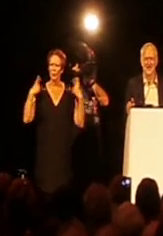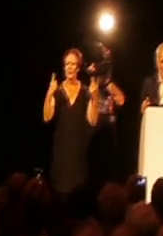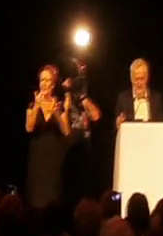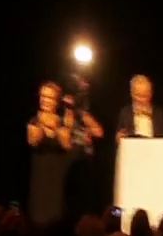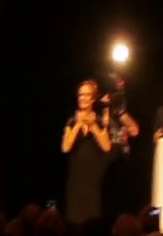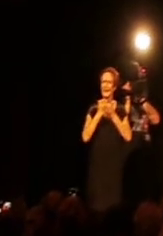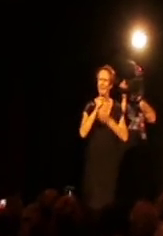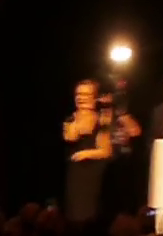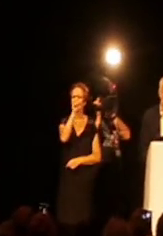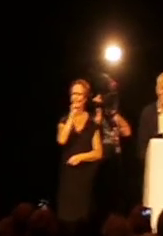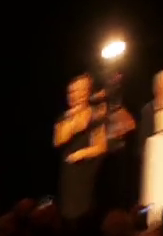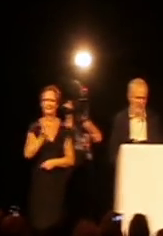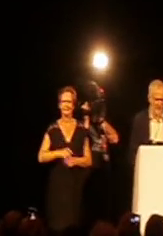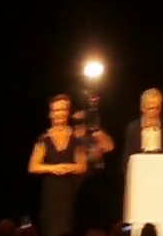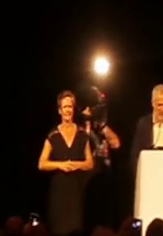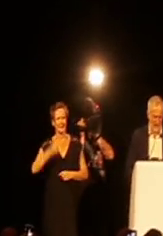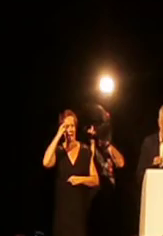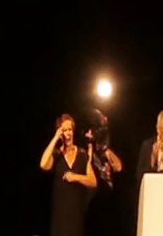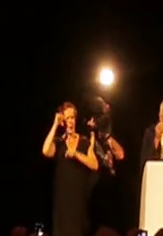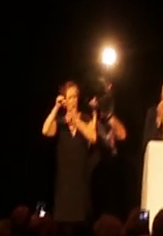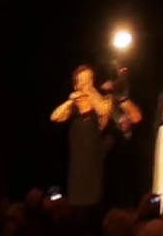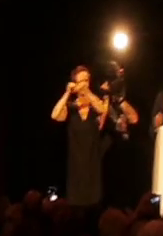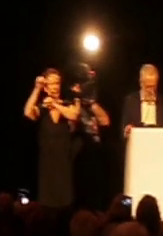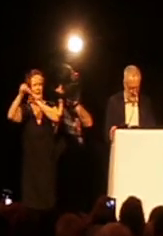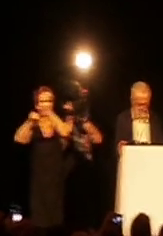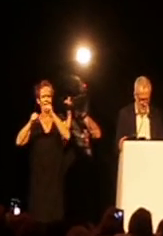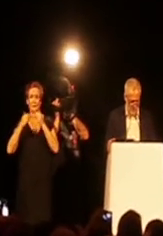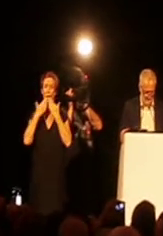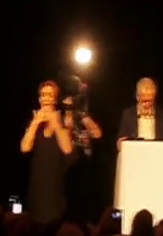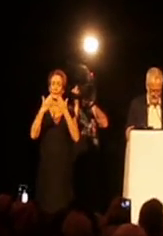else does either. So thank you, the Fire Brigade Union.